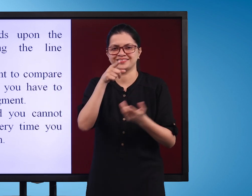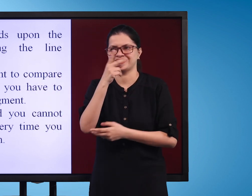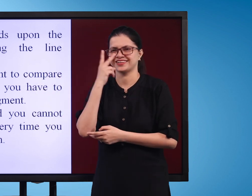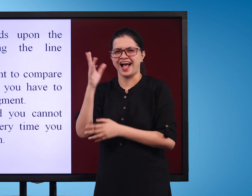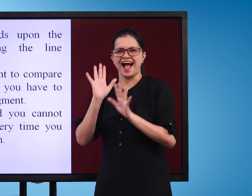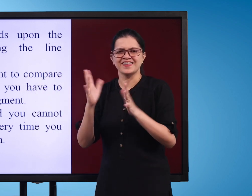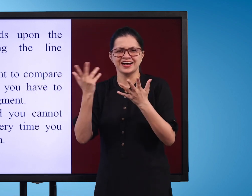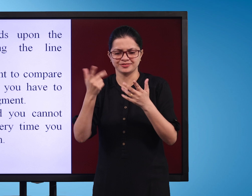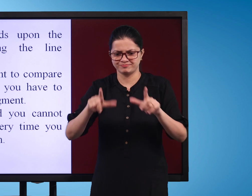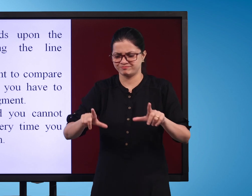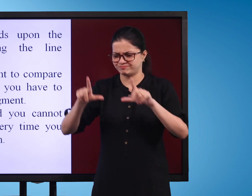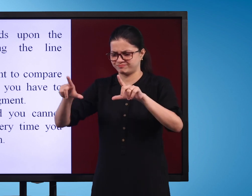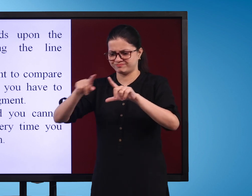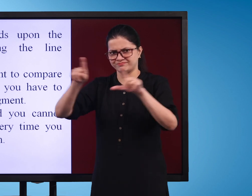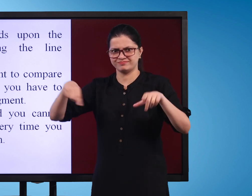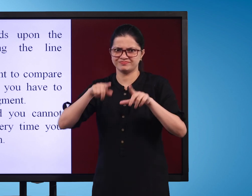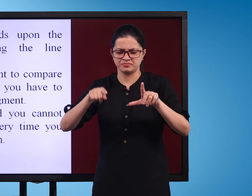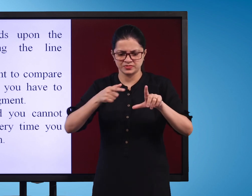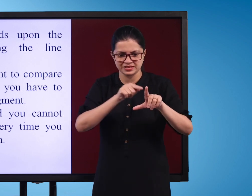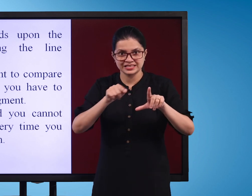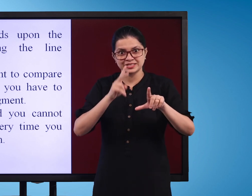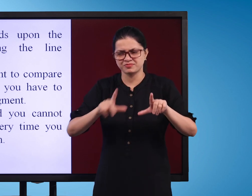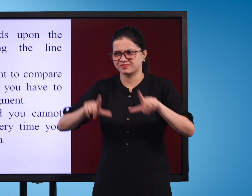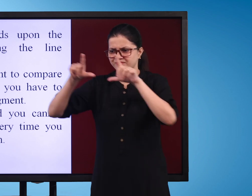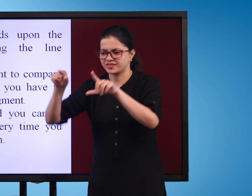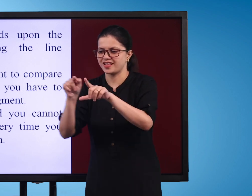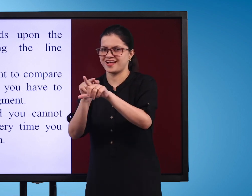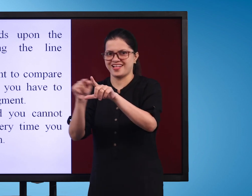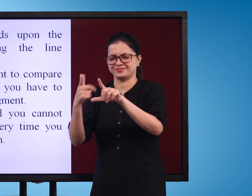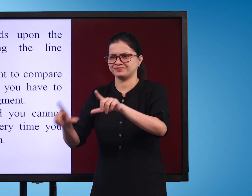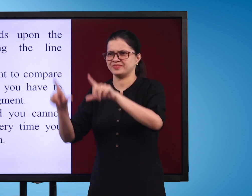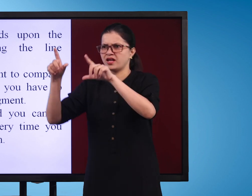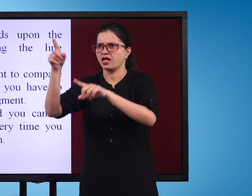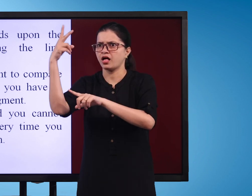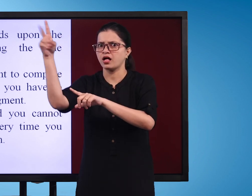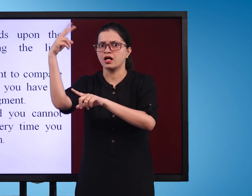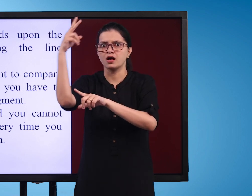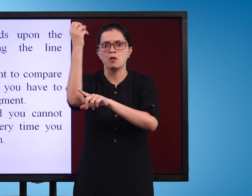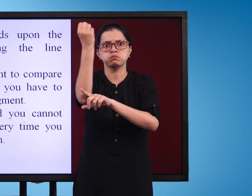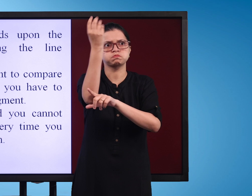This is difficult, and you cannot trace the lengths every time you want to compare them.